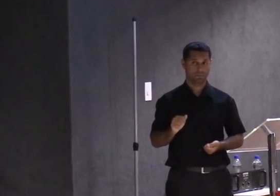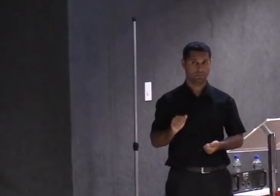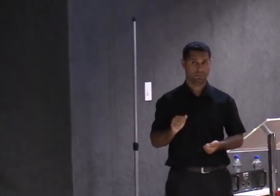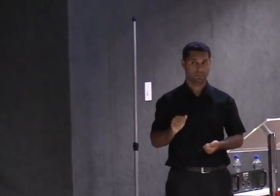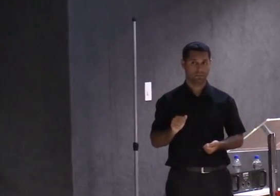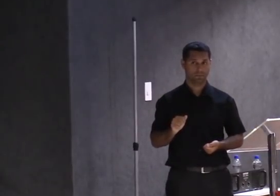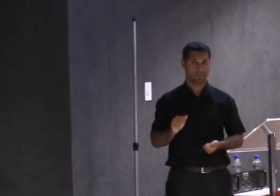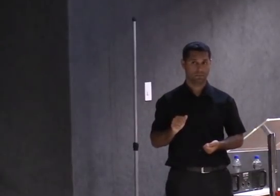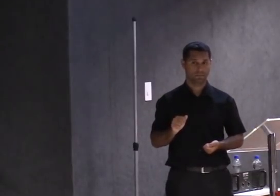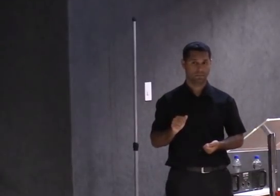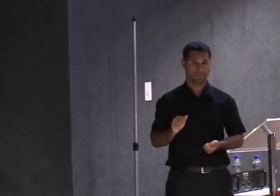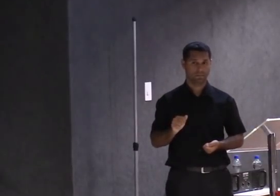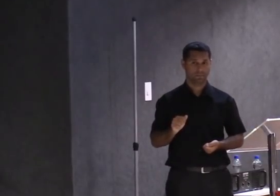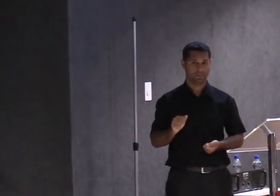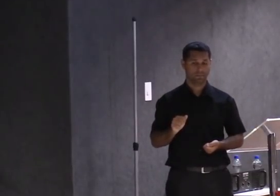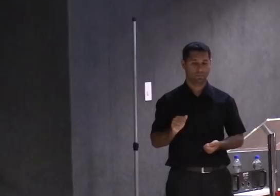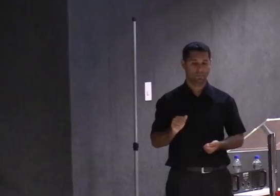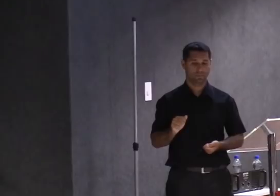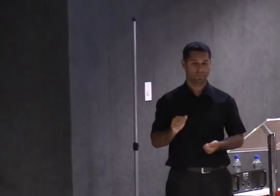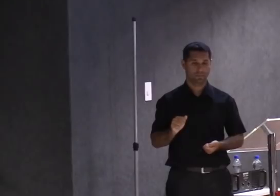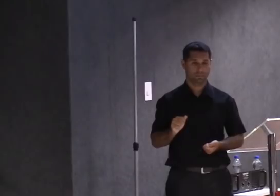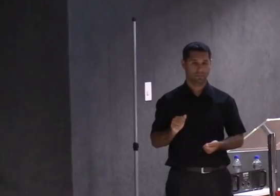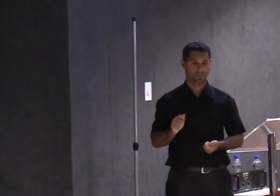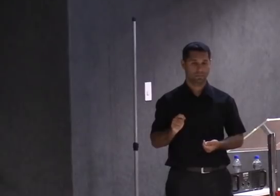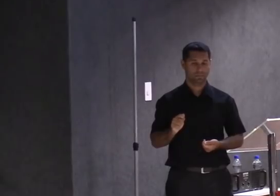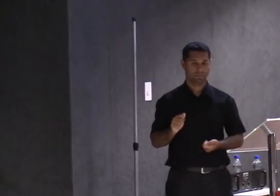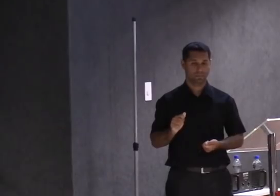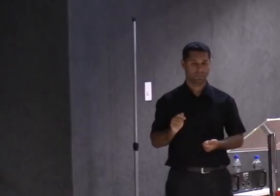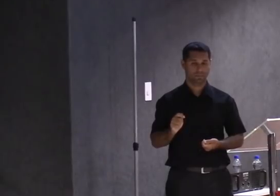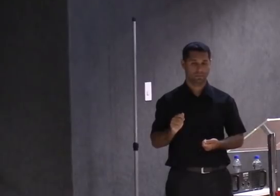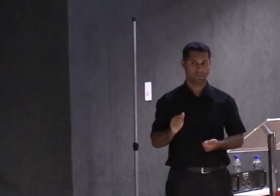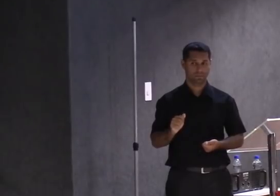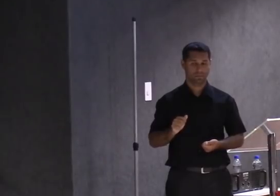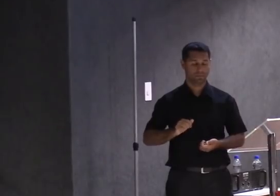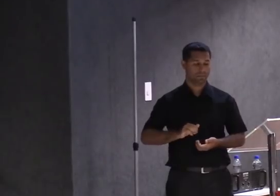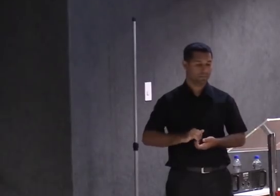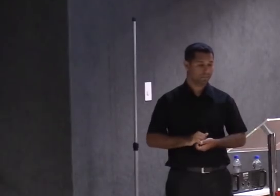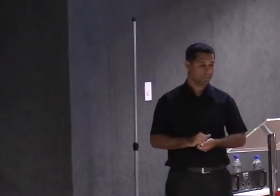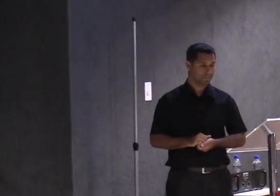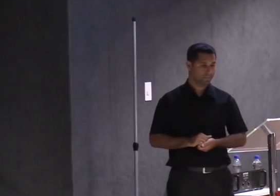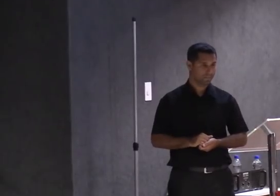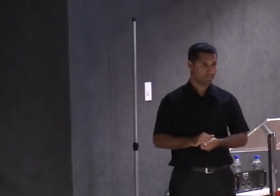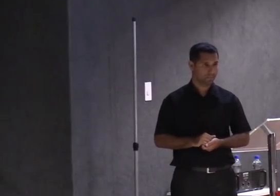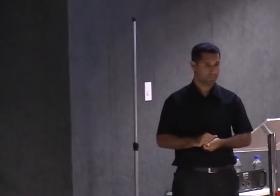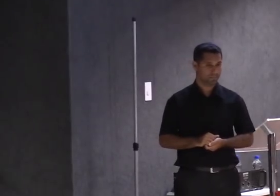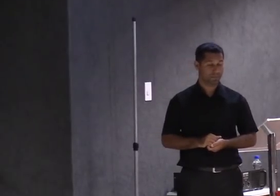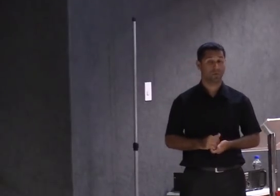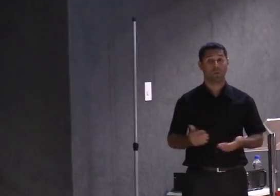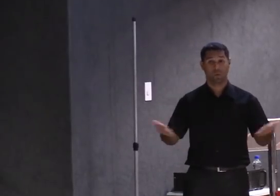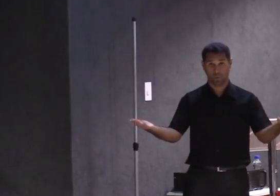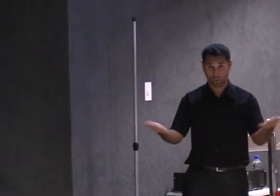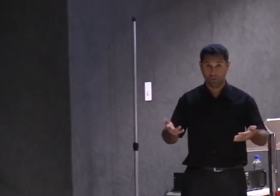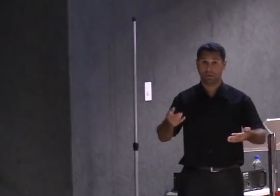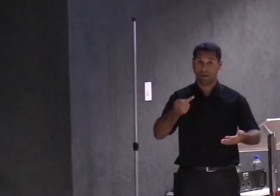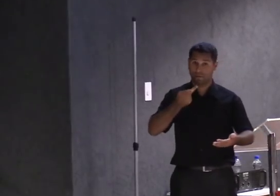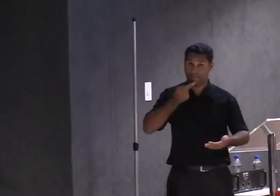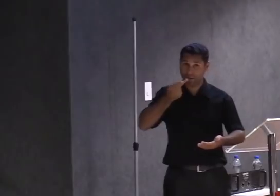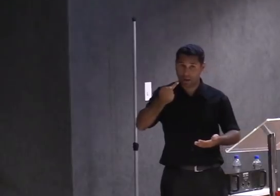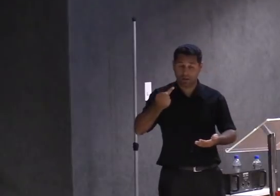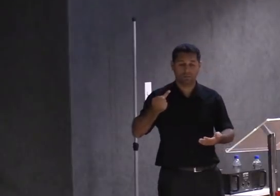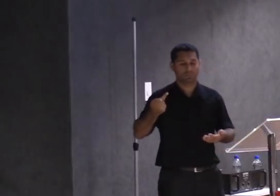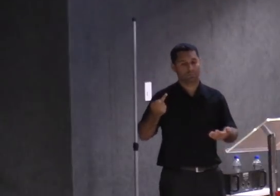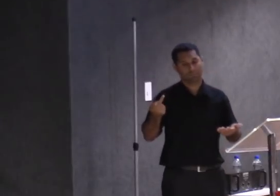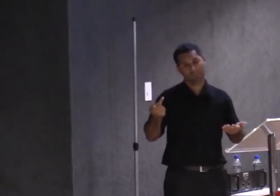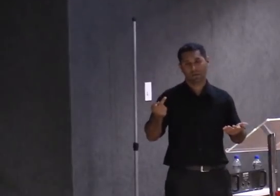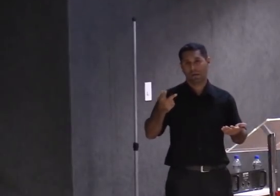students building the knowledge together in collaboration with their peers and teachers. Hoje a gente fala